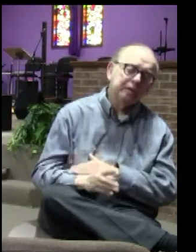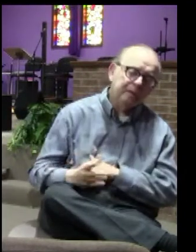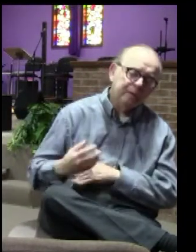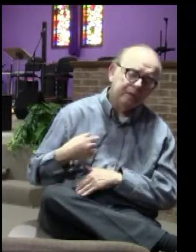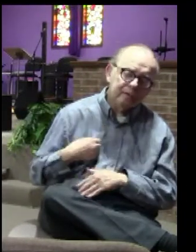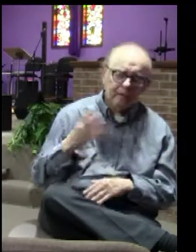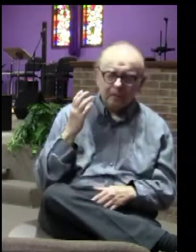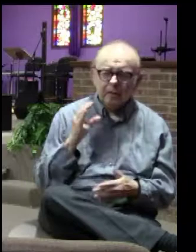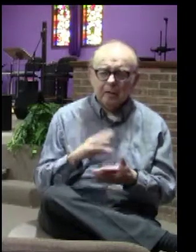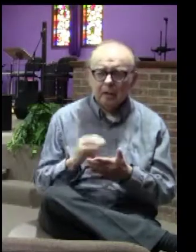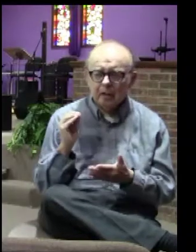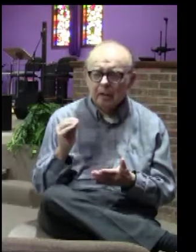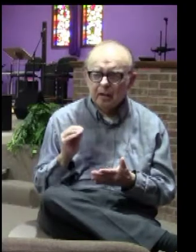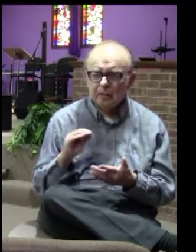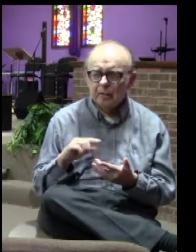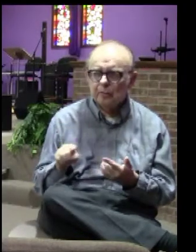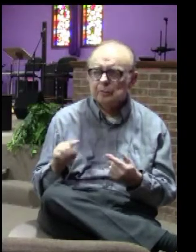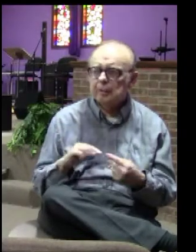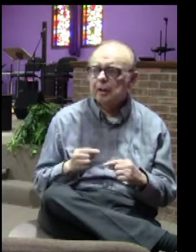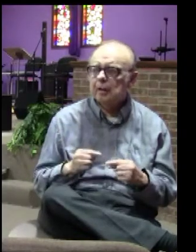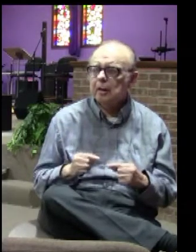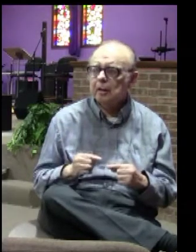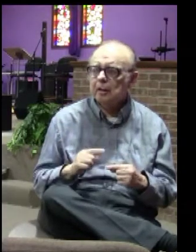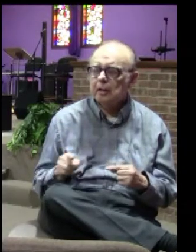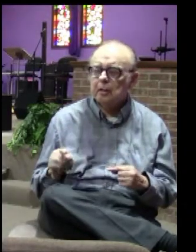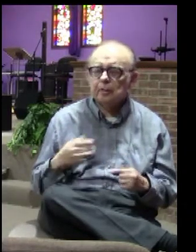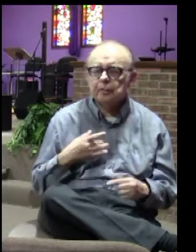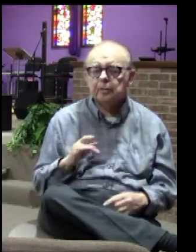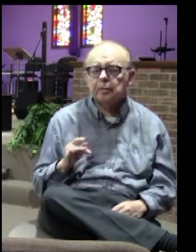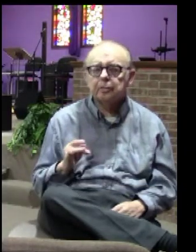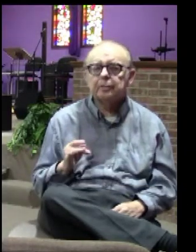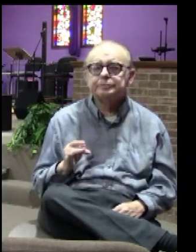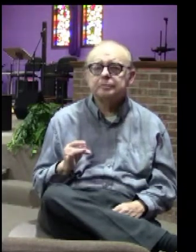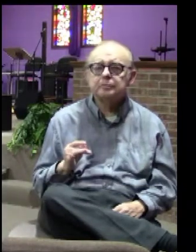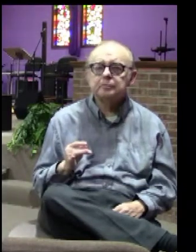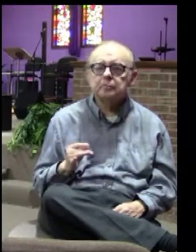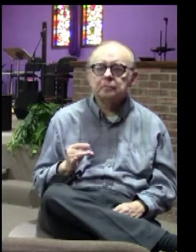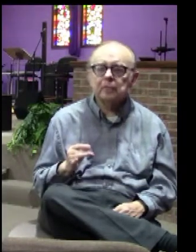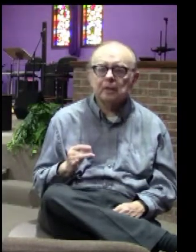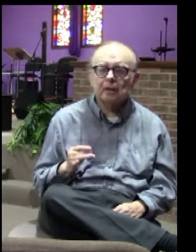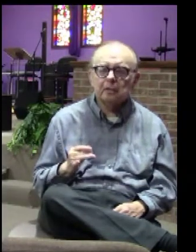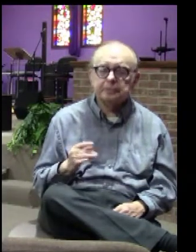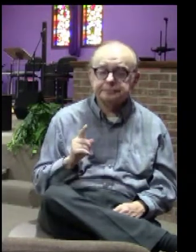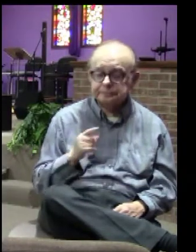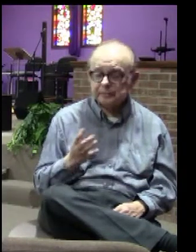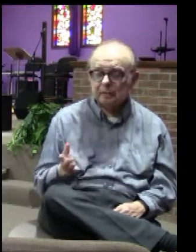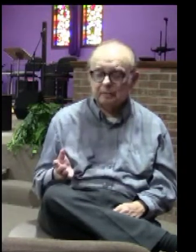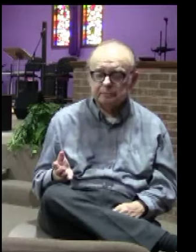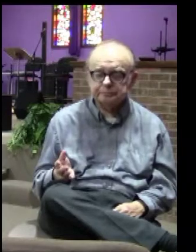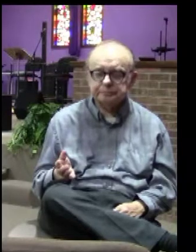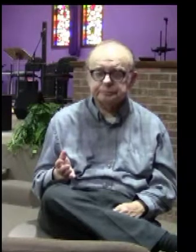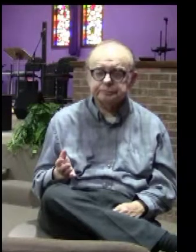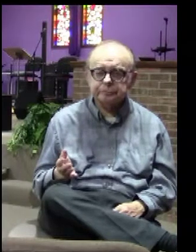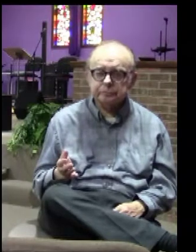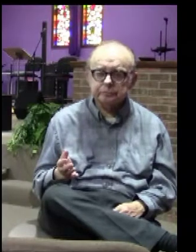And I learned those pains and those hurts that were there.